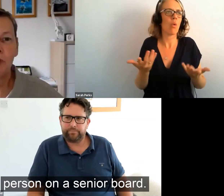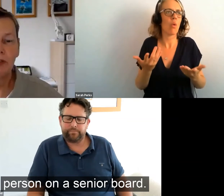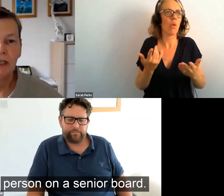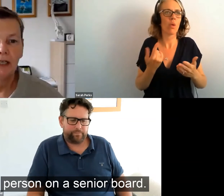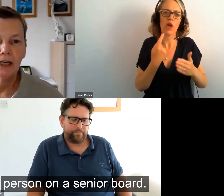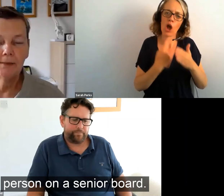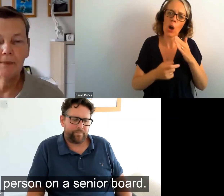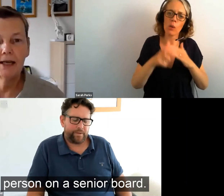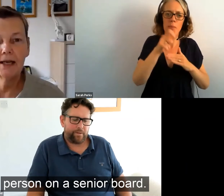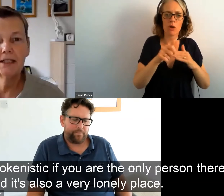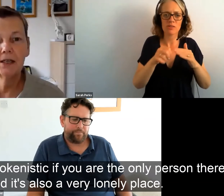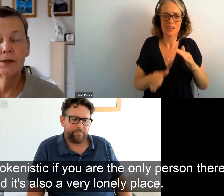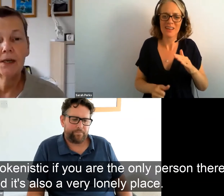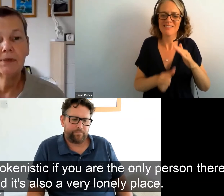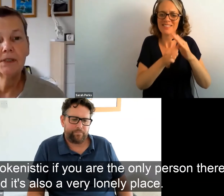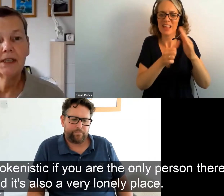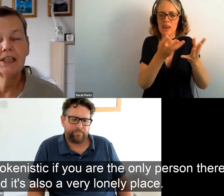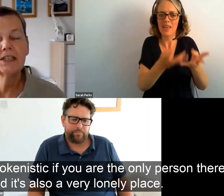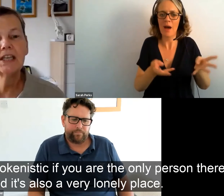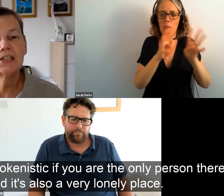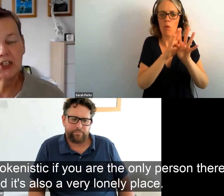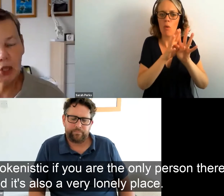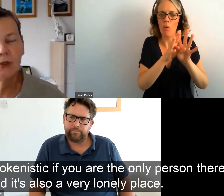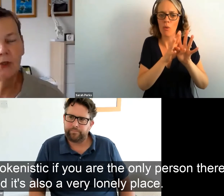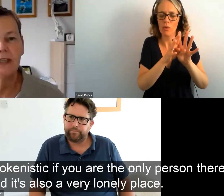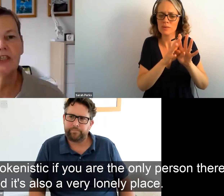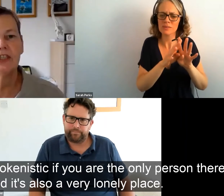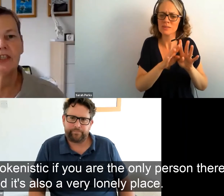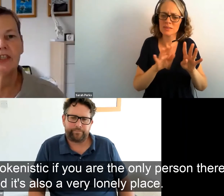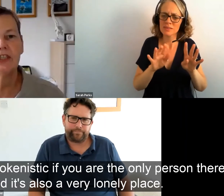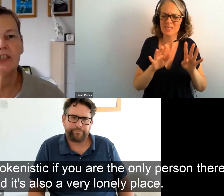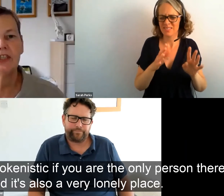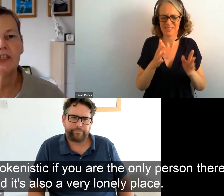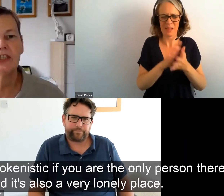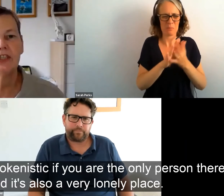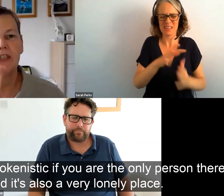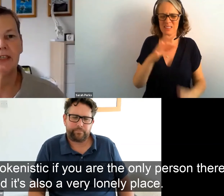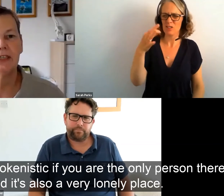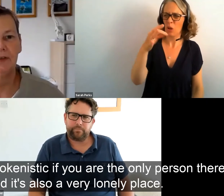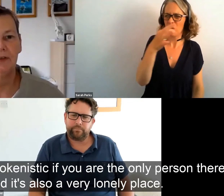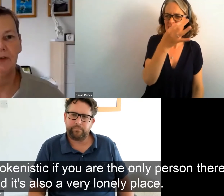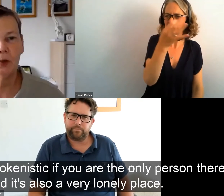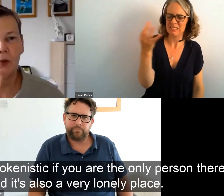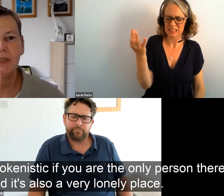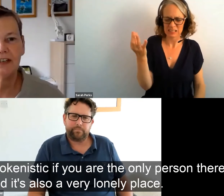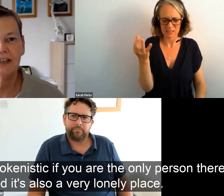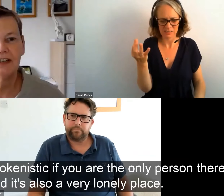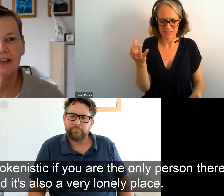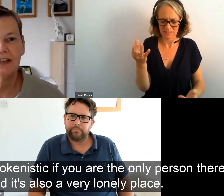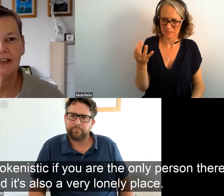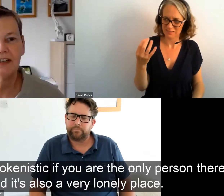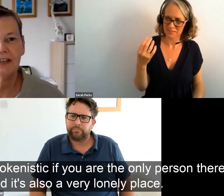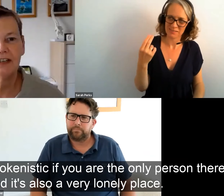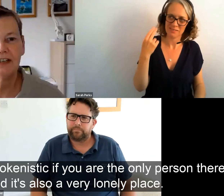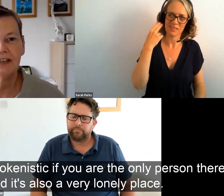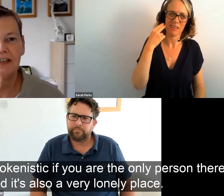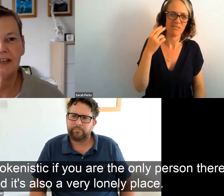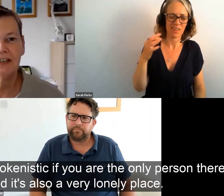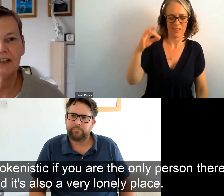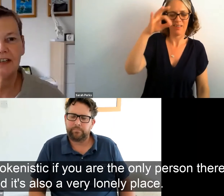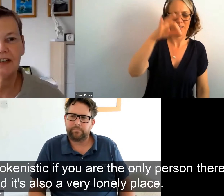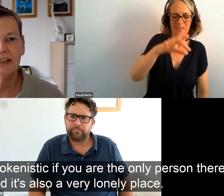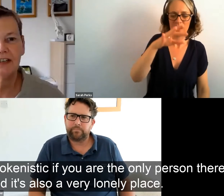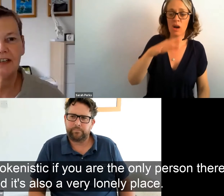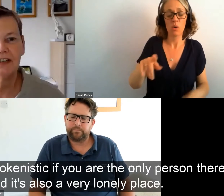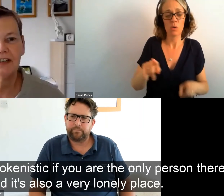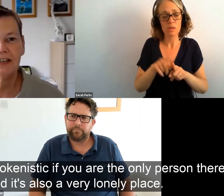a senior board. You know, it's tokenistic if you are the only deaf person there, and it's also a very